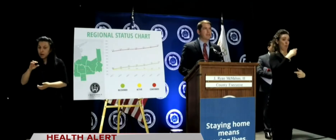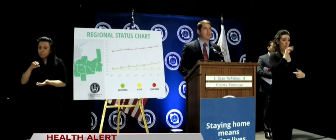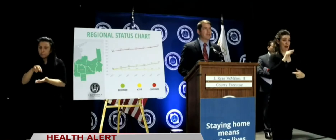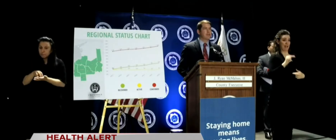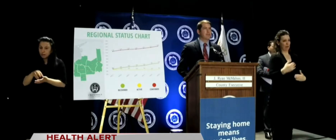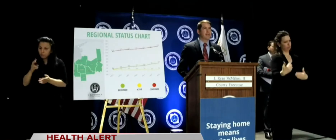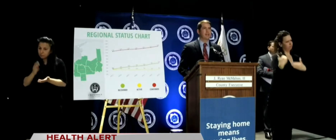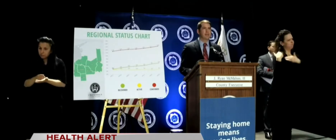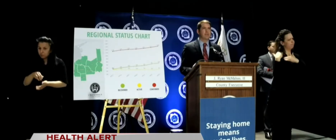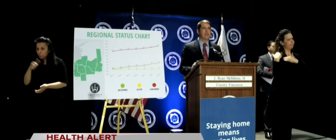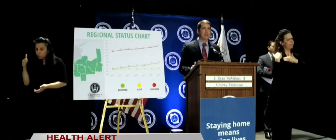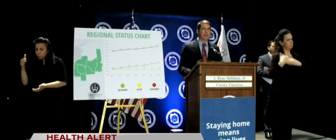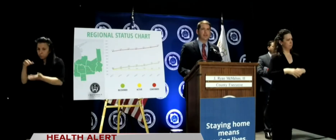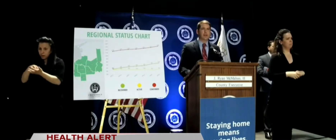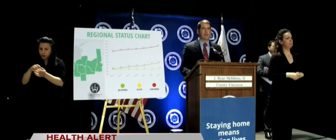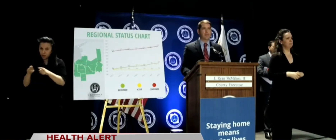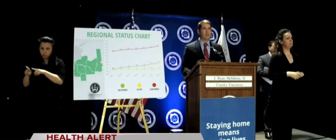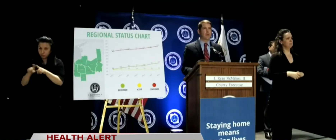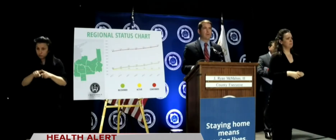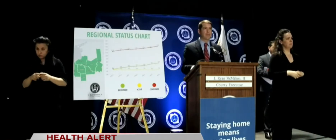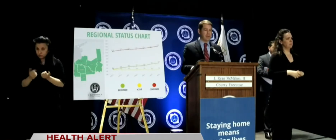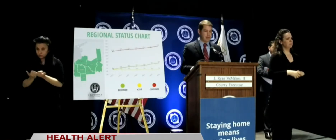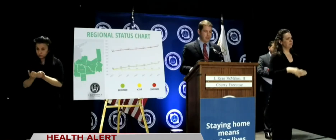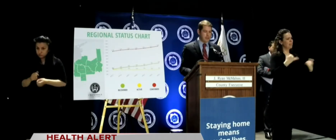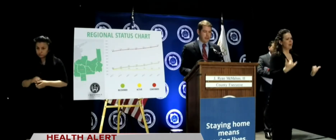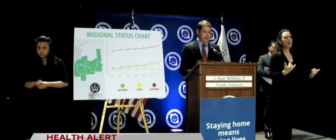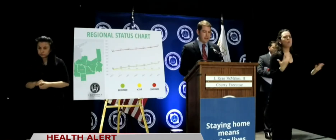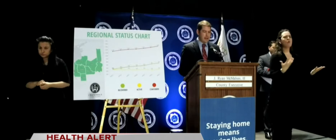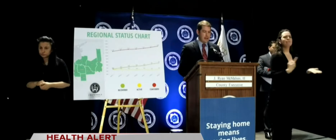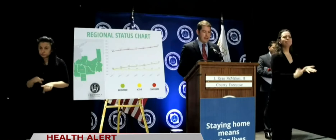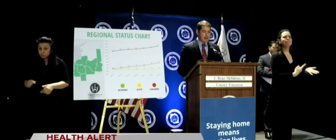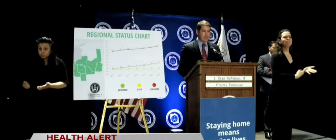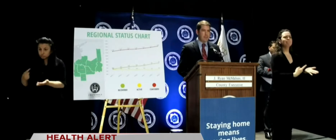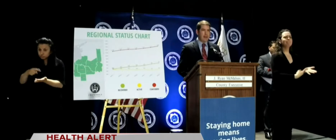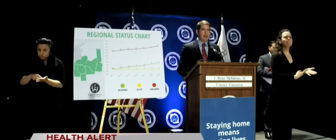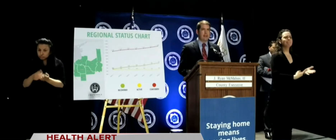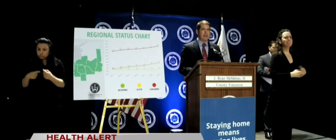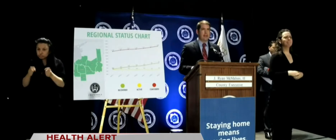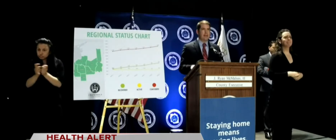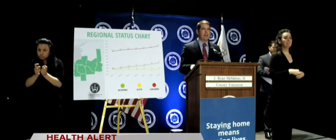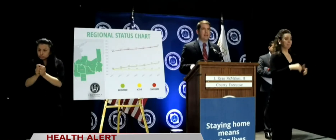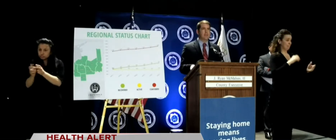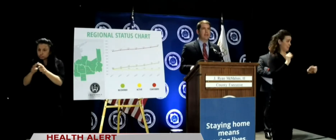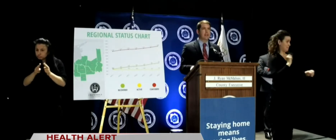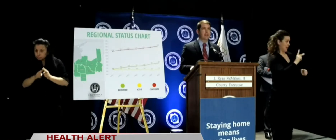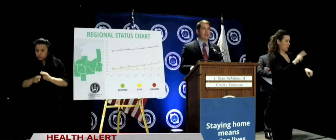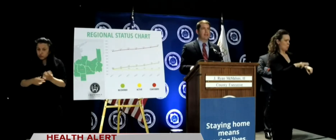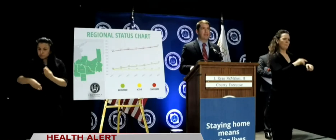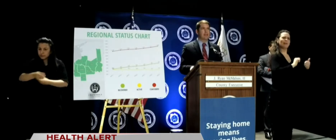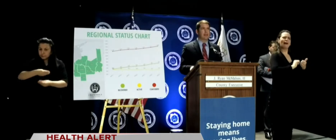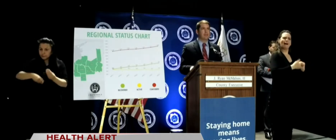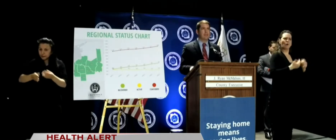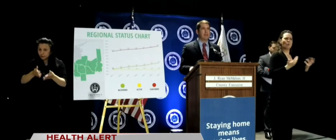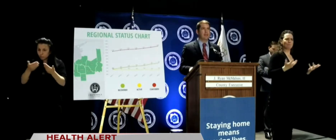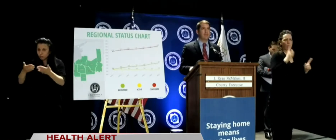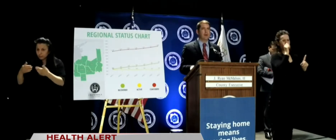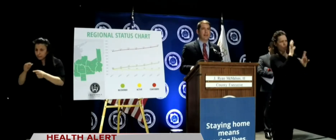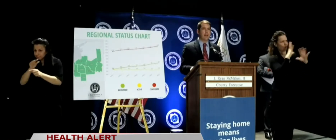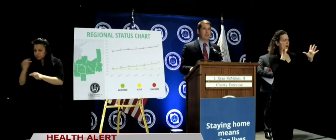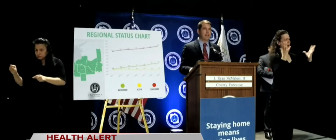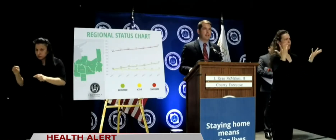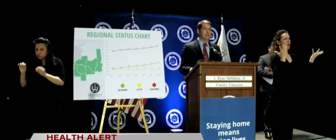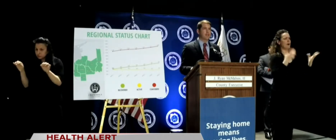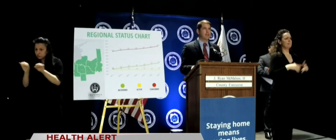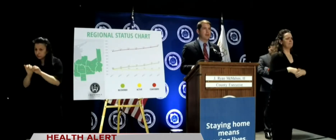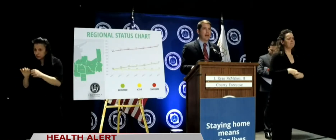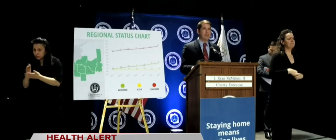there is beginning to be discussion around what a restart looks like. And he has been clear that the public